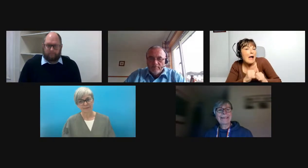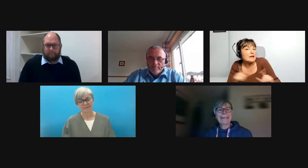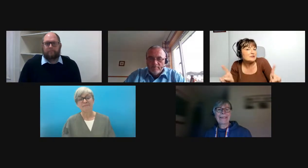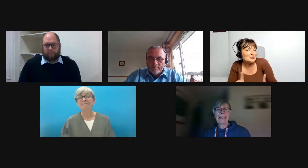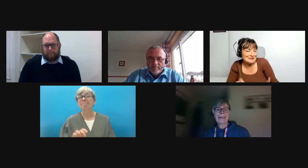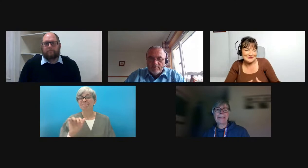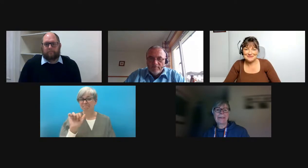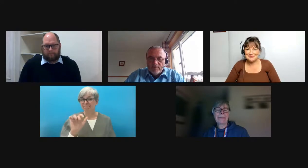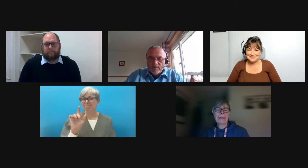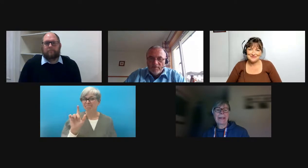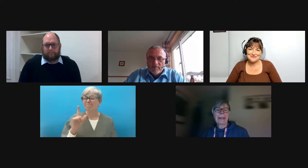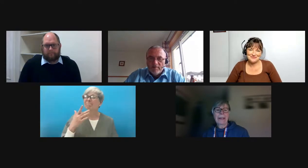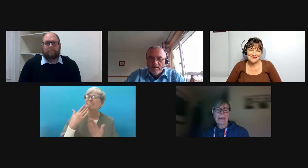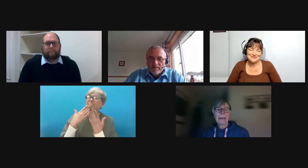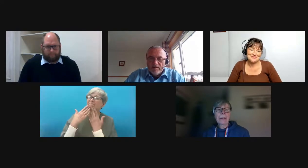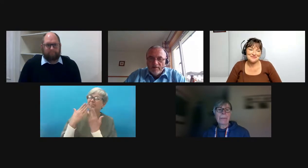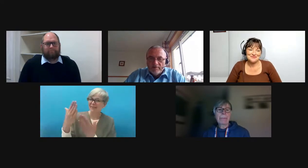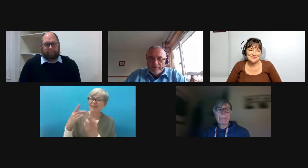Yes, thank you, Davie.